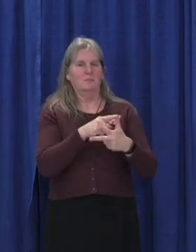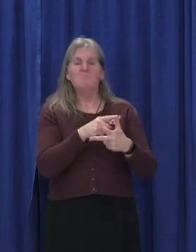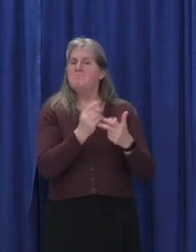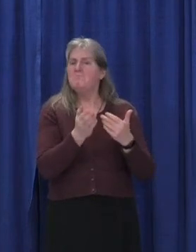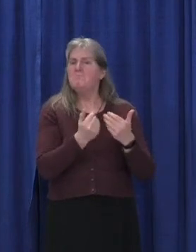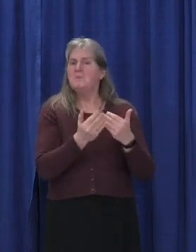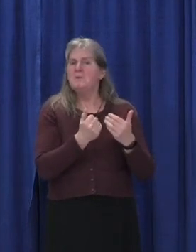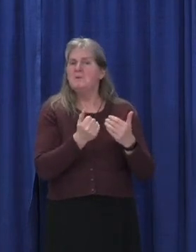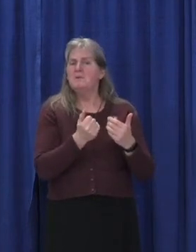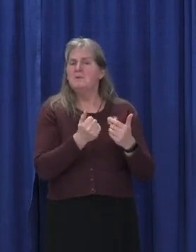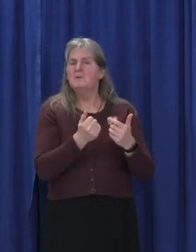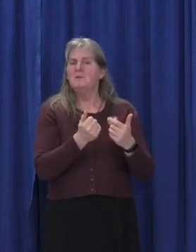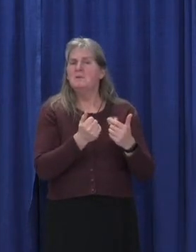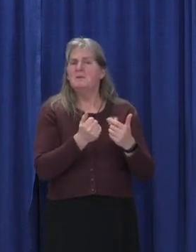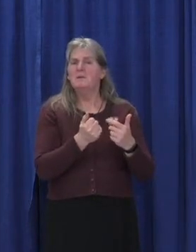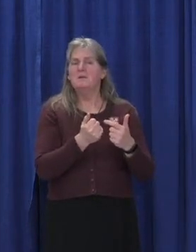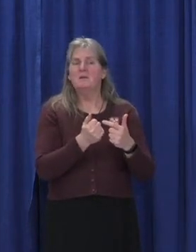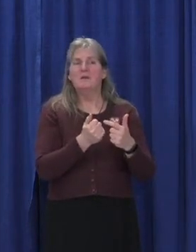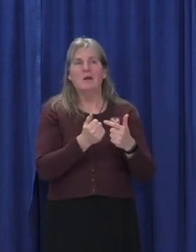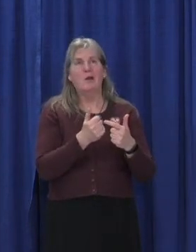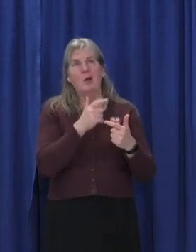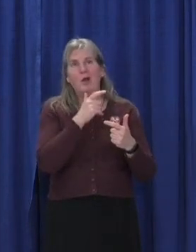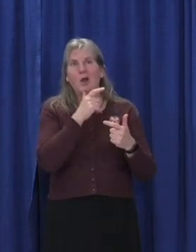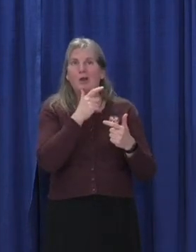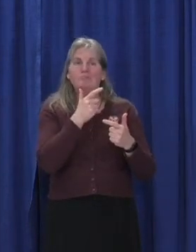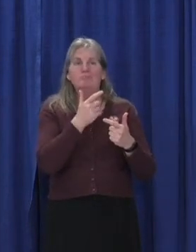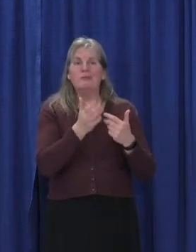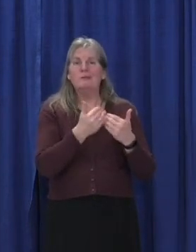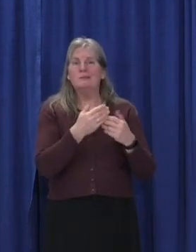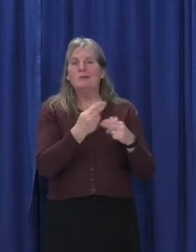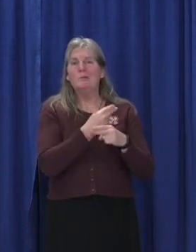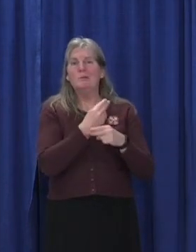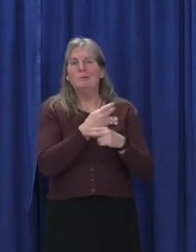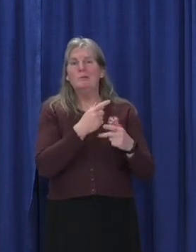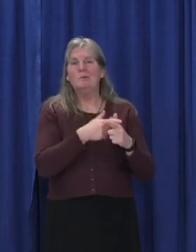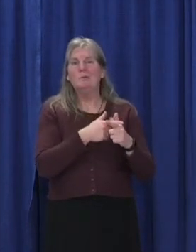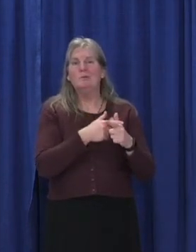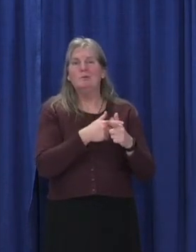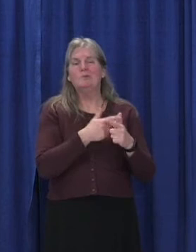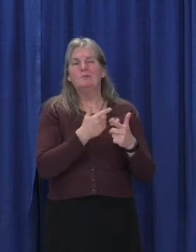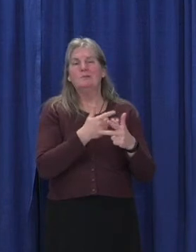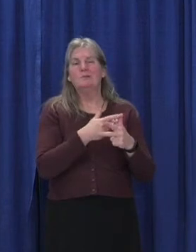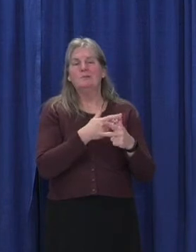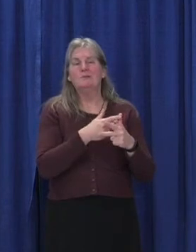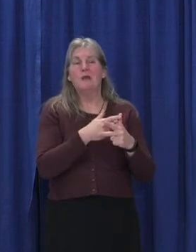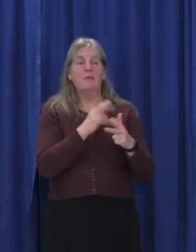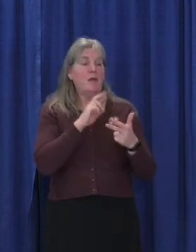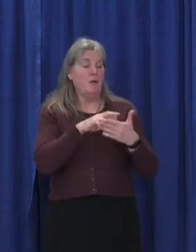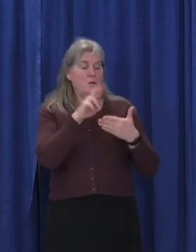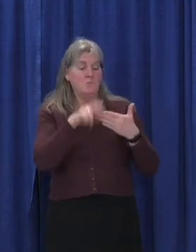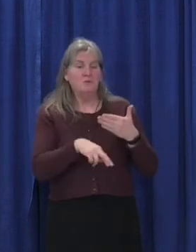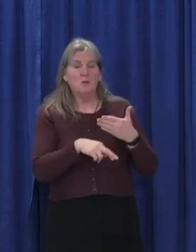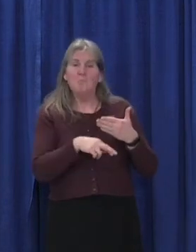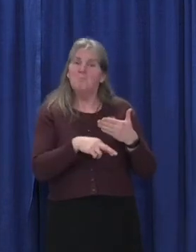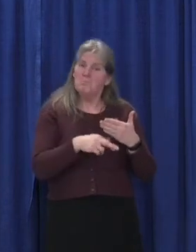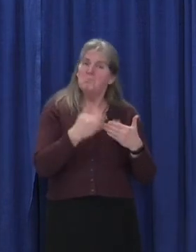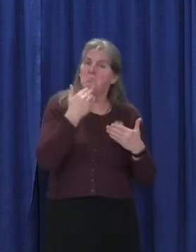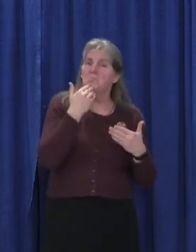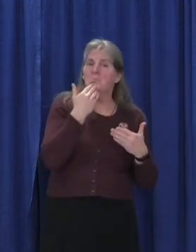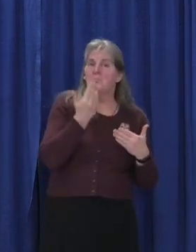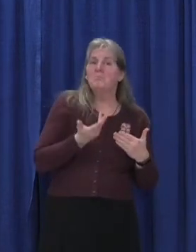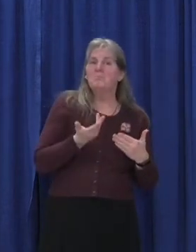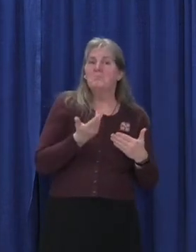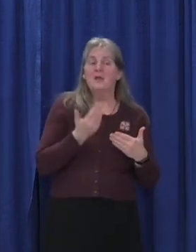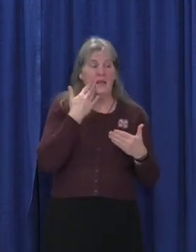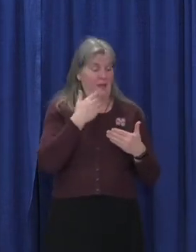to use. They're not as easy as chewing a piece of gum, but they're fairly easy to use. And the result is pretty good. If you